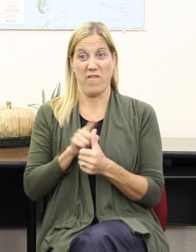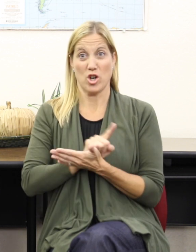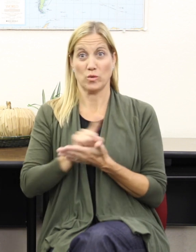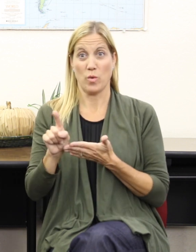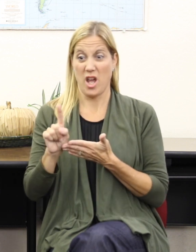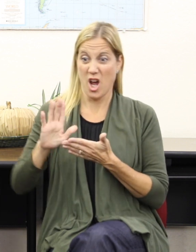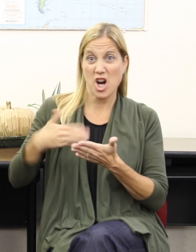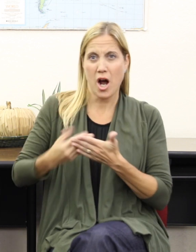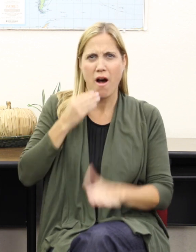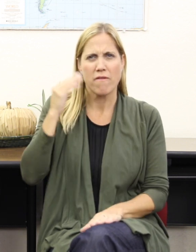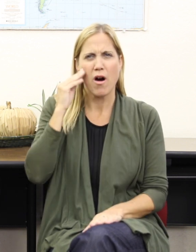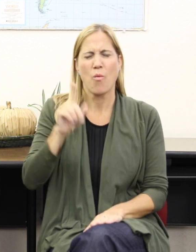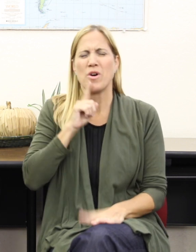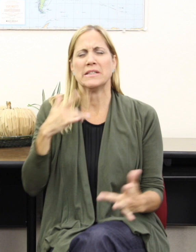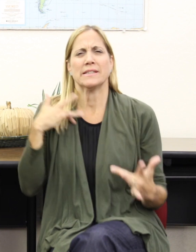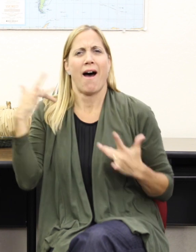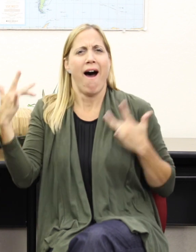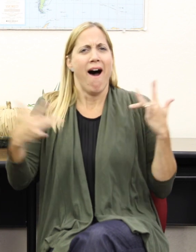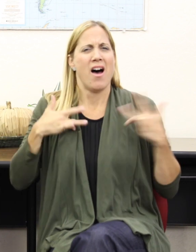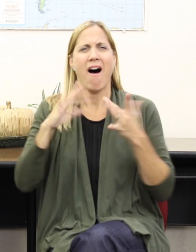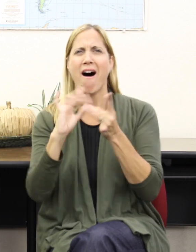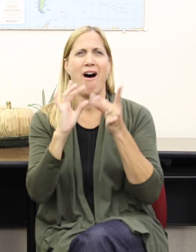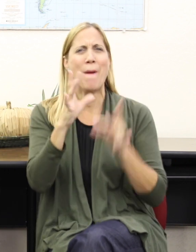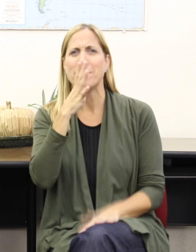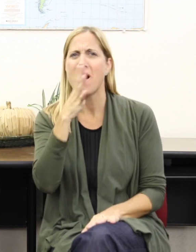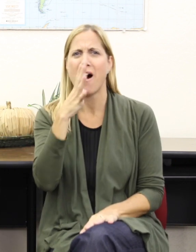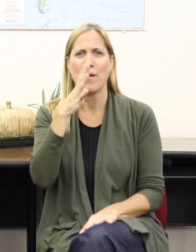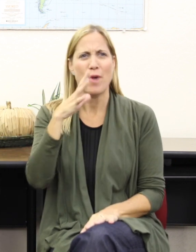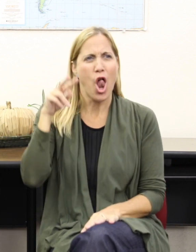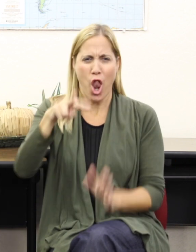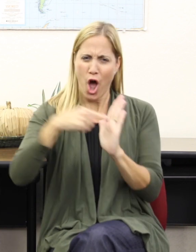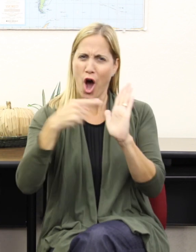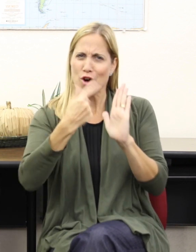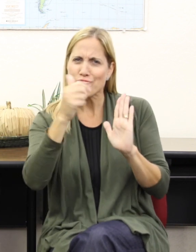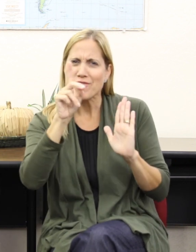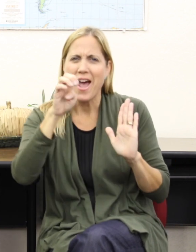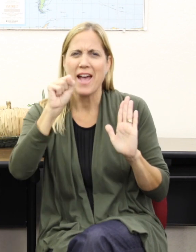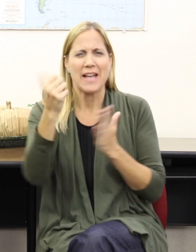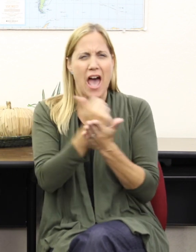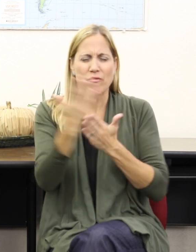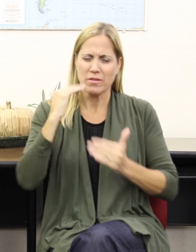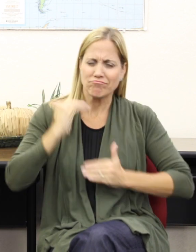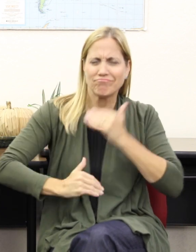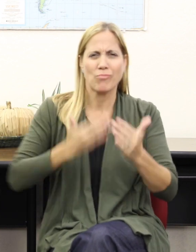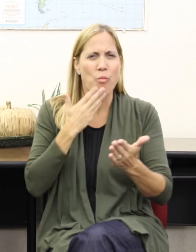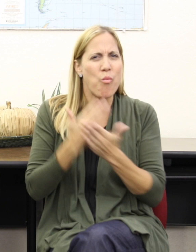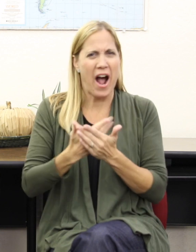came home, he was really excited and he said, oh, Mom, look at my grades. Everything is going so well. I'm just starting and